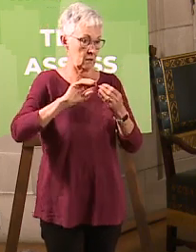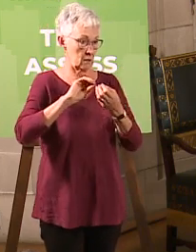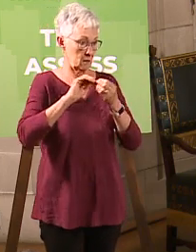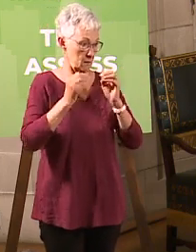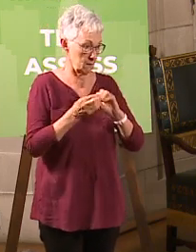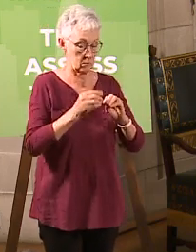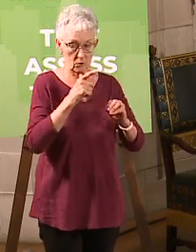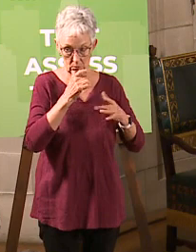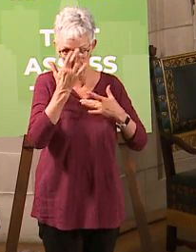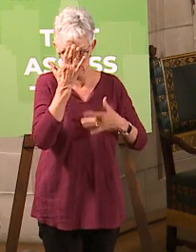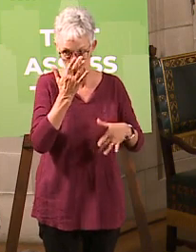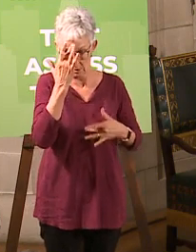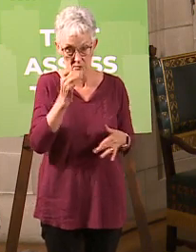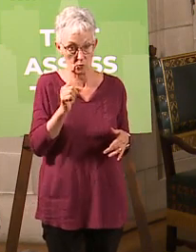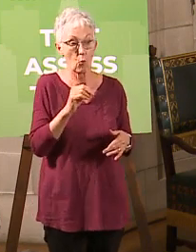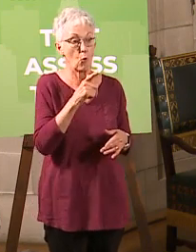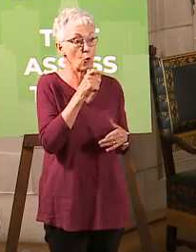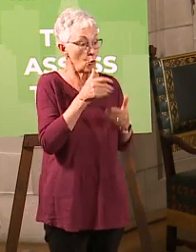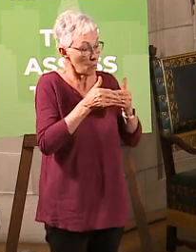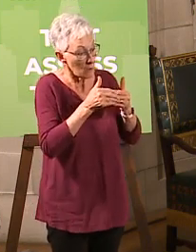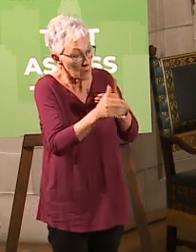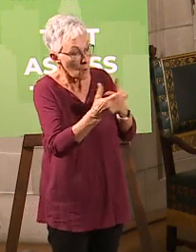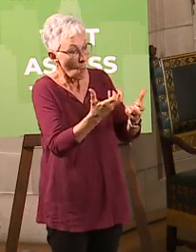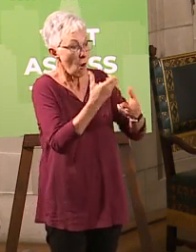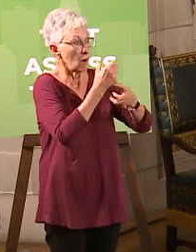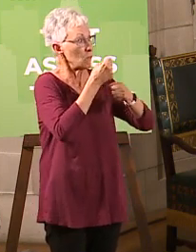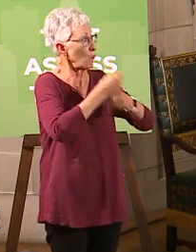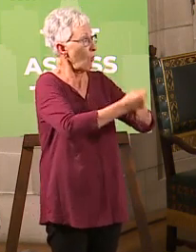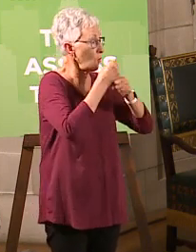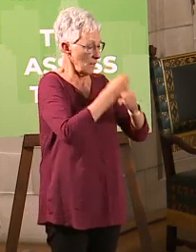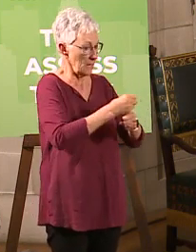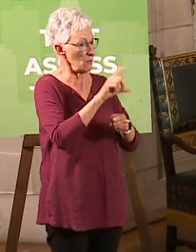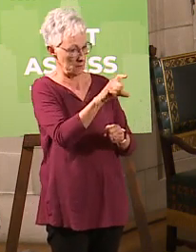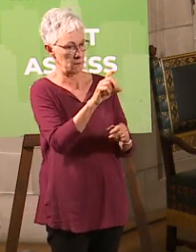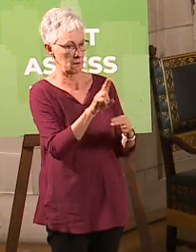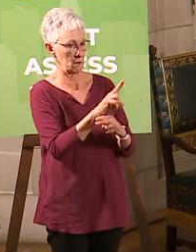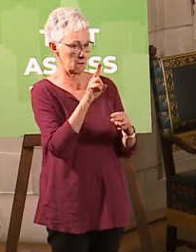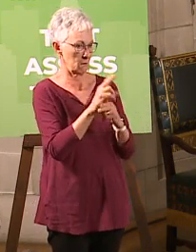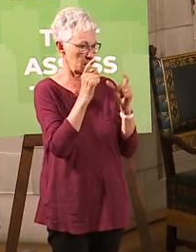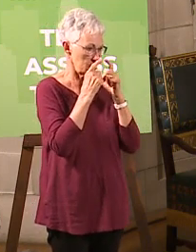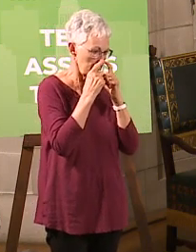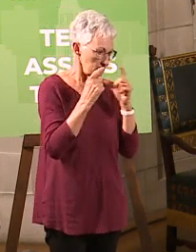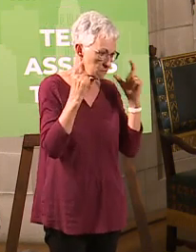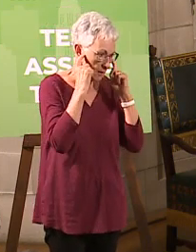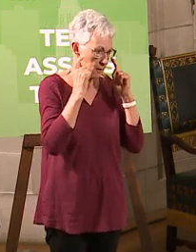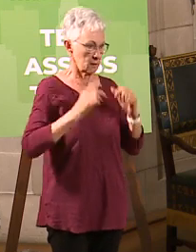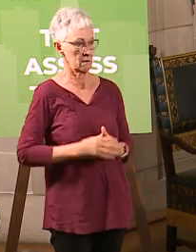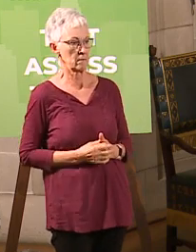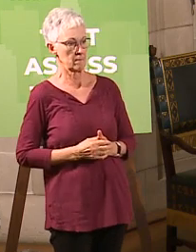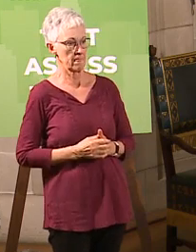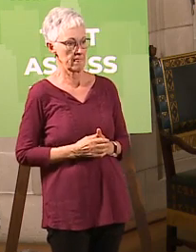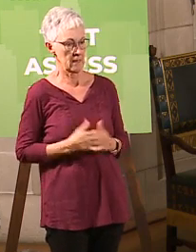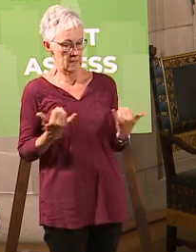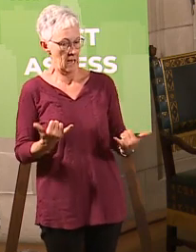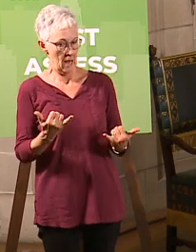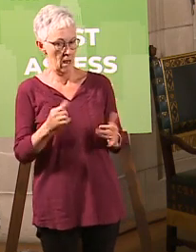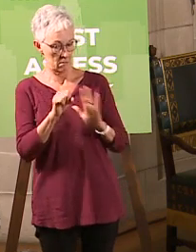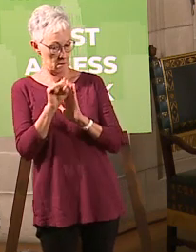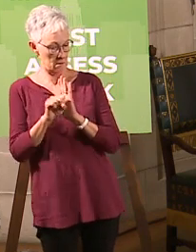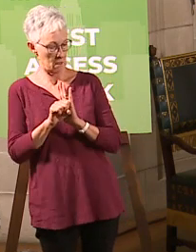concerned about because, again, how does the coronavirus spread? Well, it spreads when you've got large groups of people that are clustering together within 6 feet of each